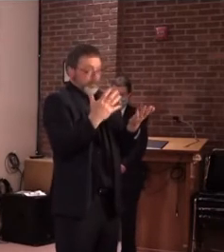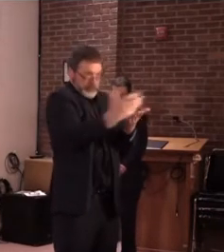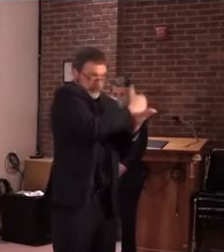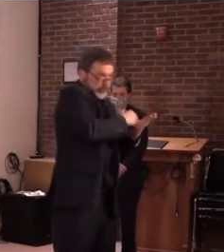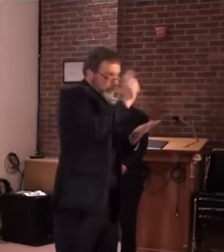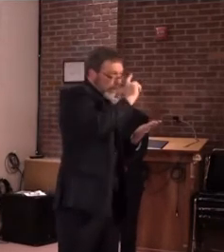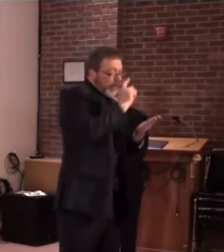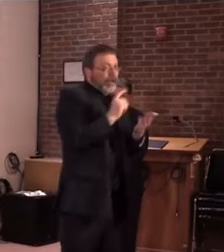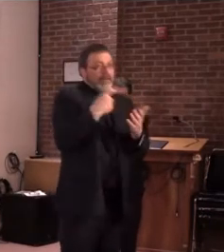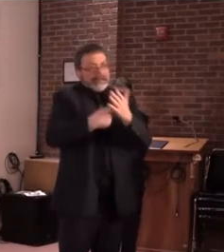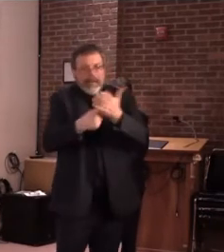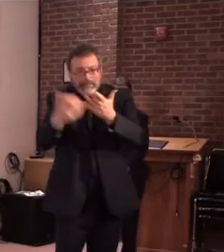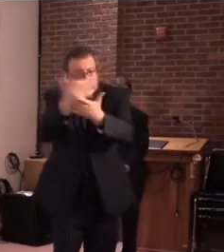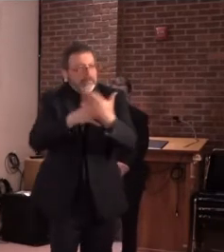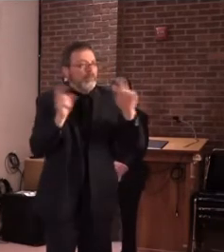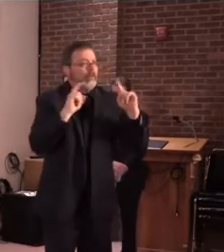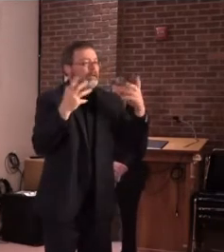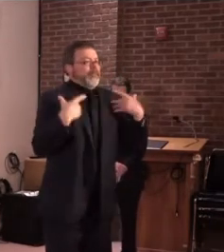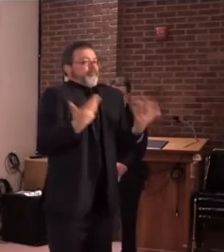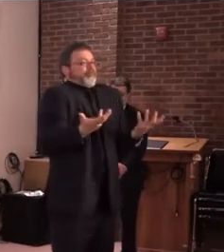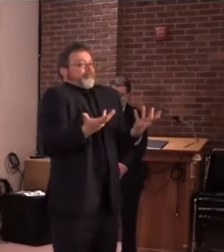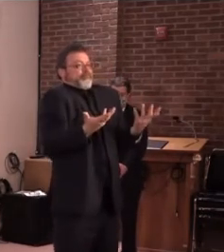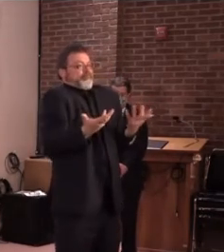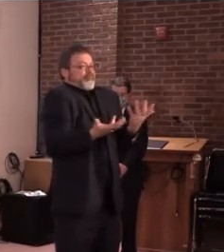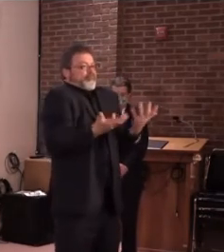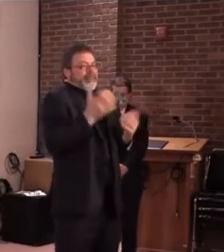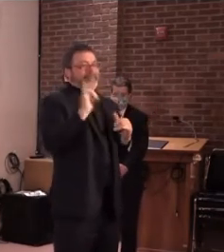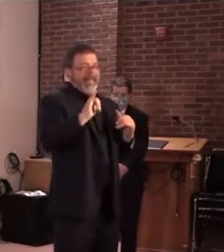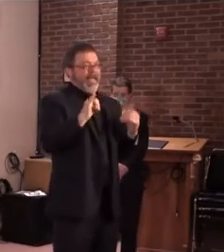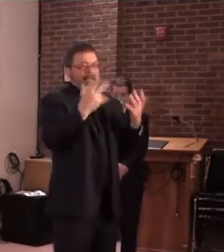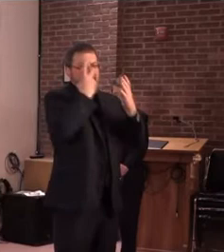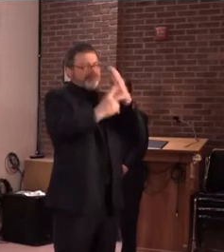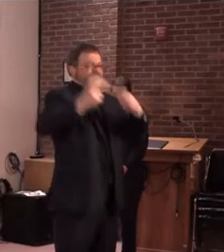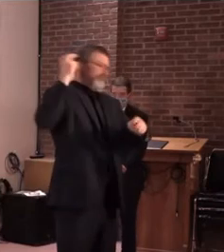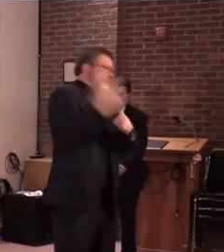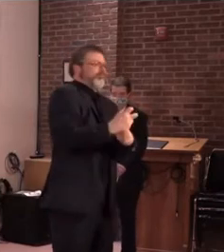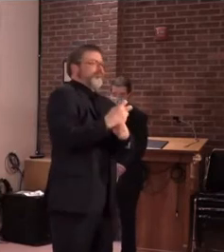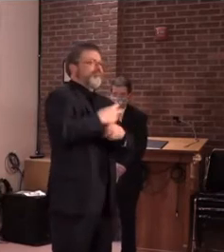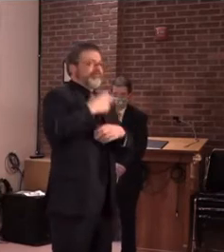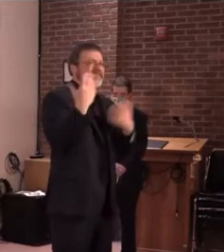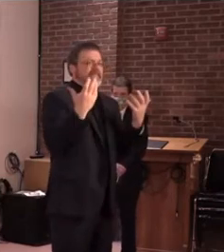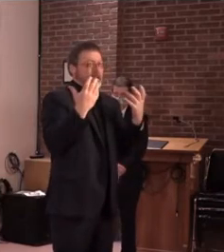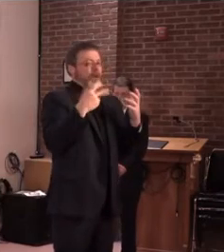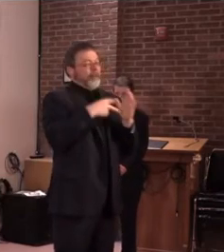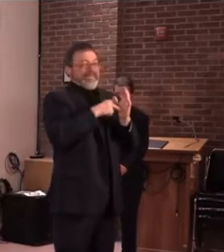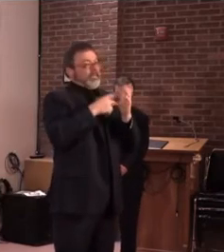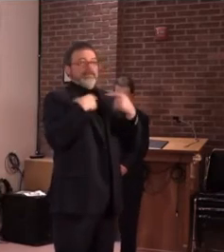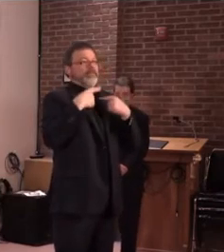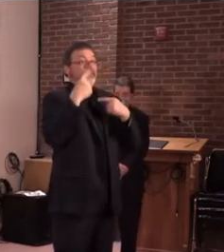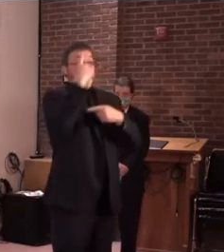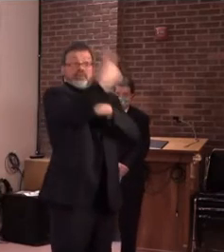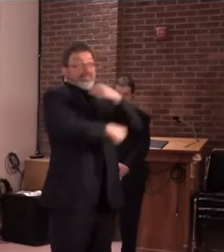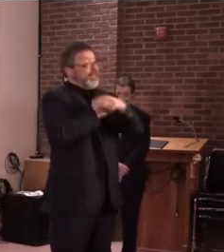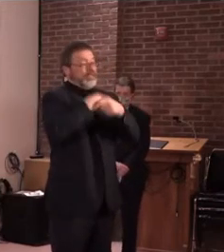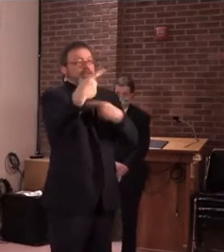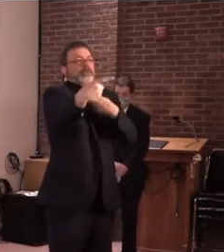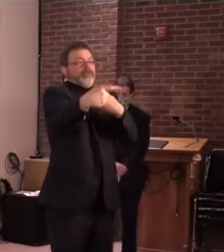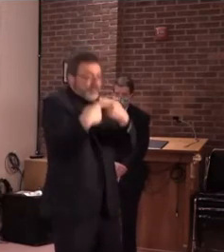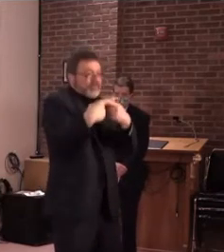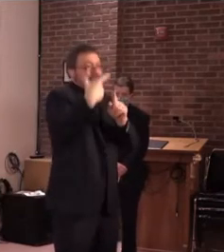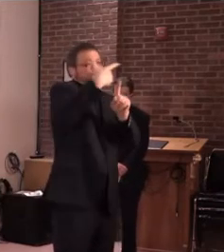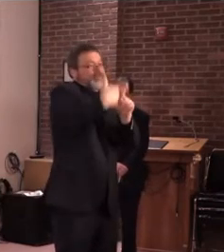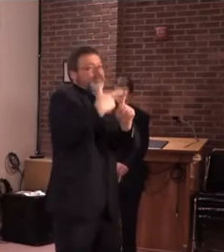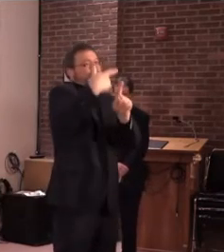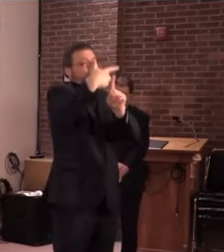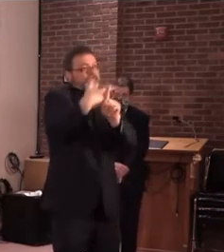the fiscal funding. But hopefully this economic package that the governor and the team have presented today is